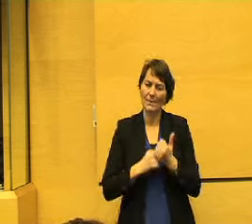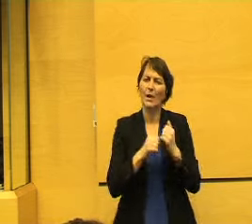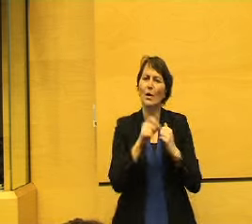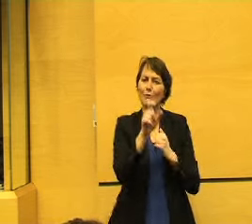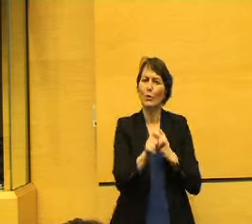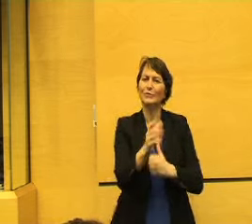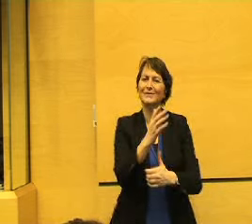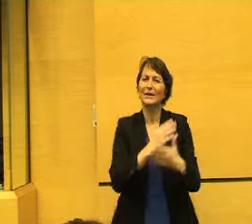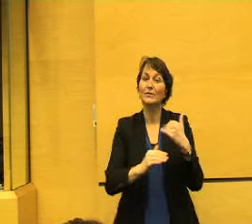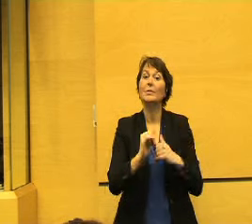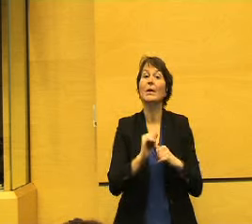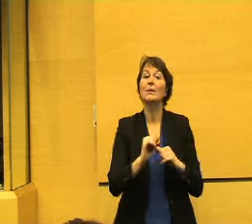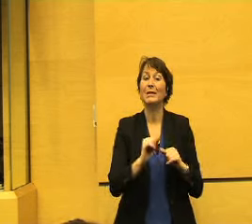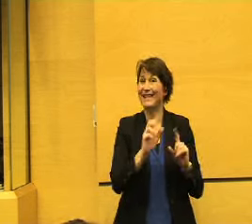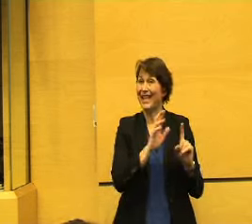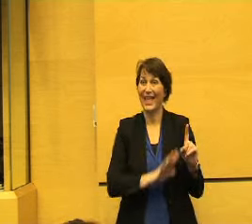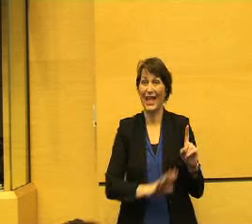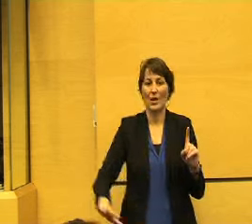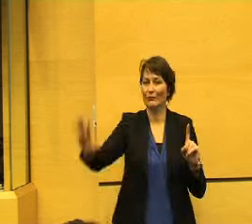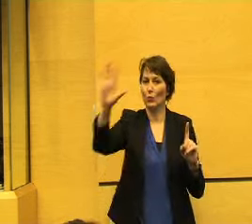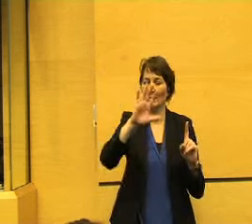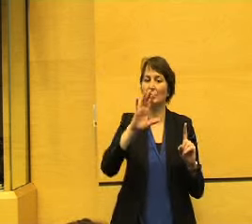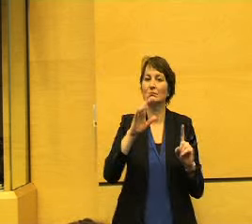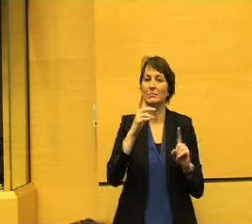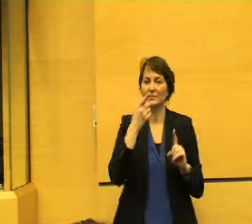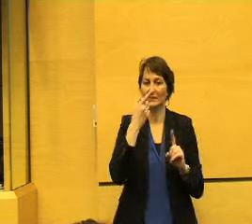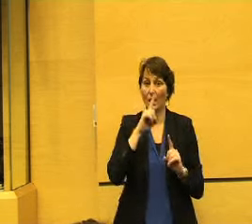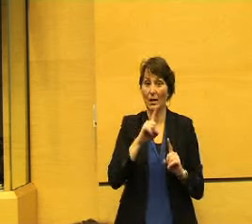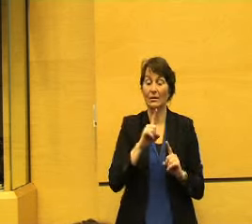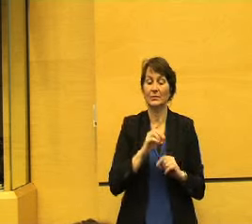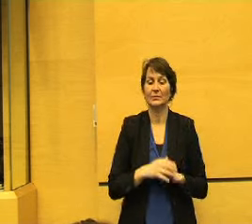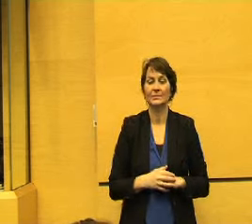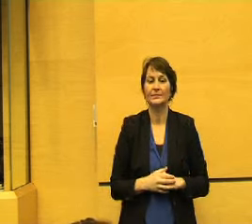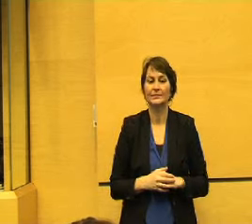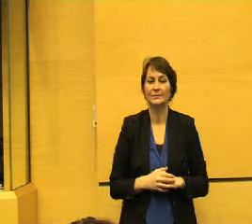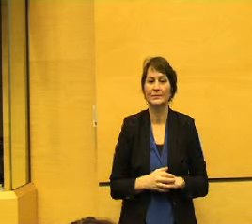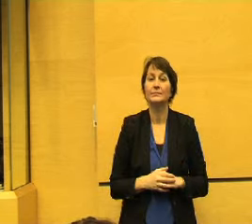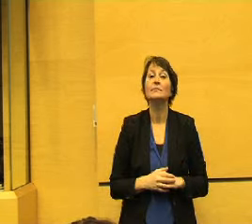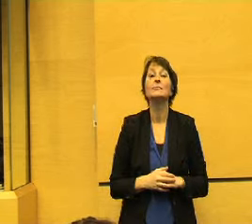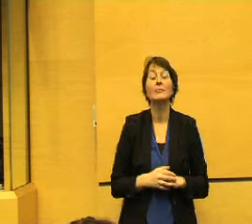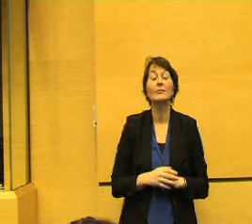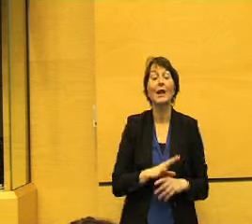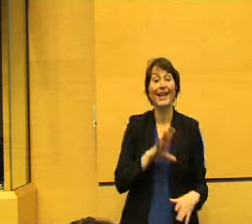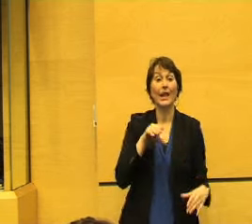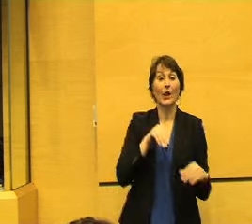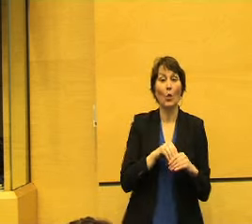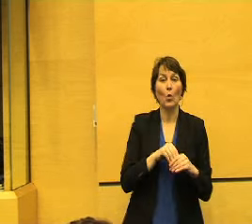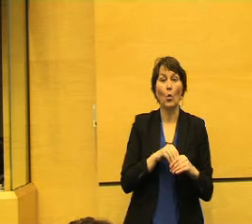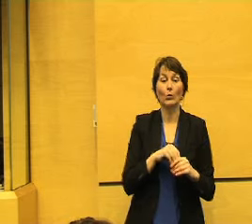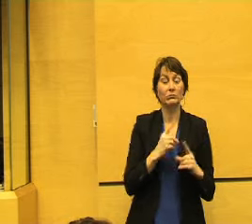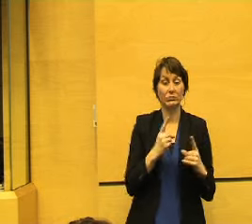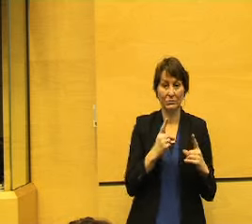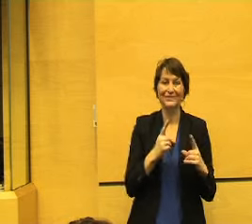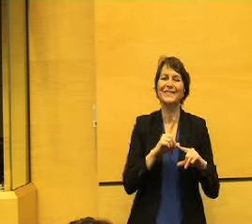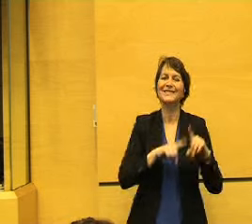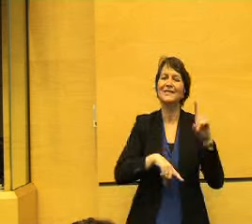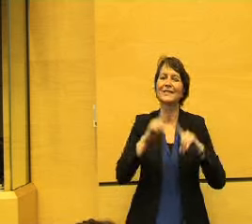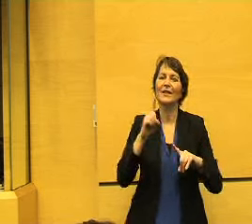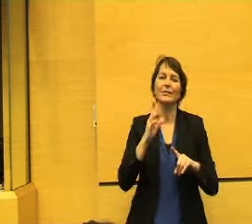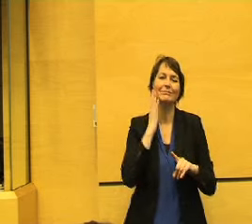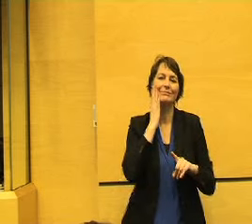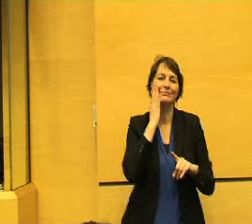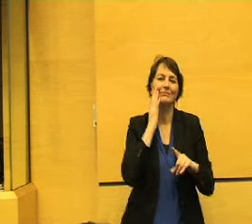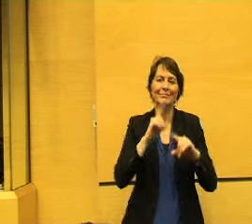disabilities living in every part of the country, including the ethnic minorities. Women who belong